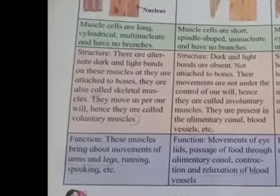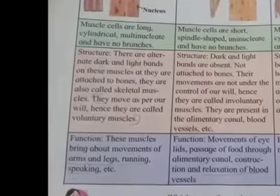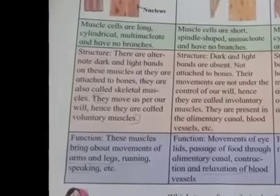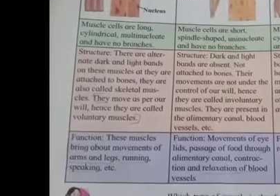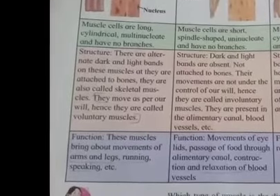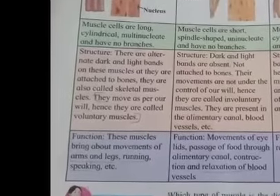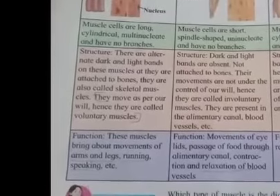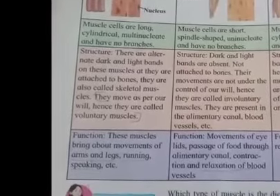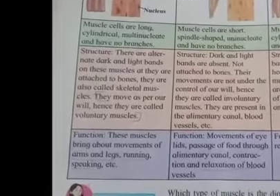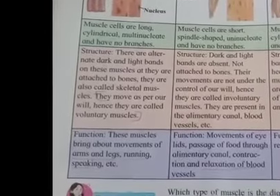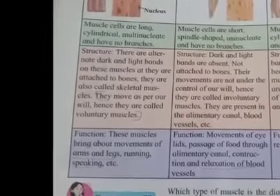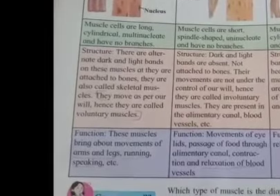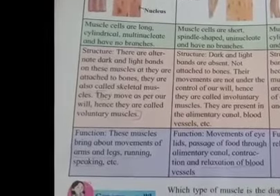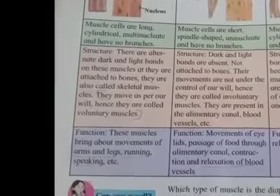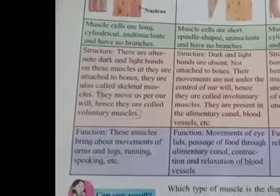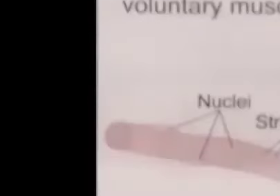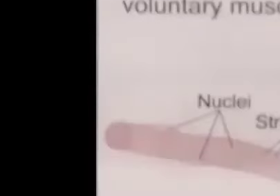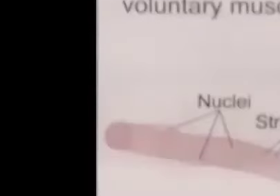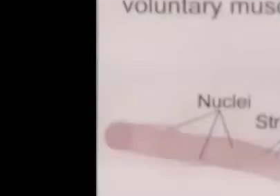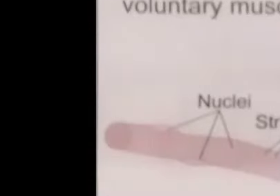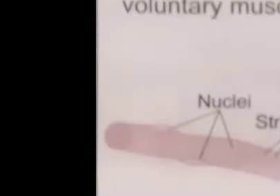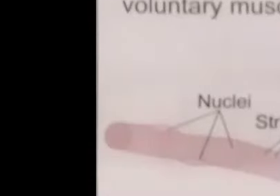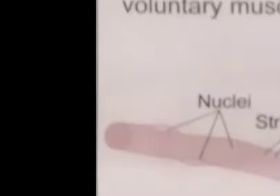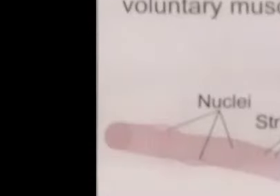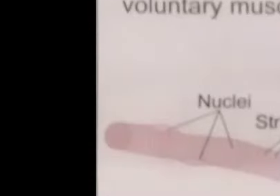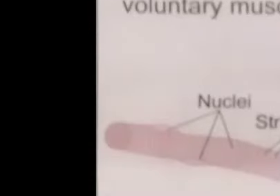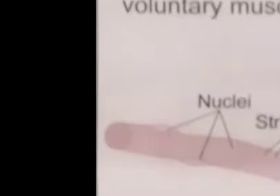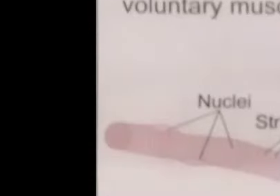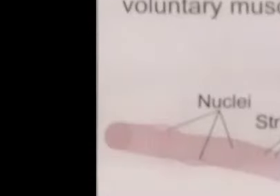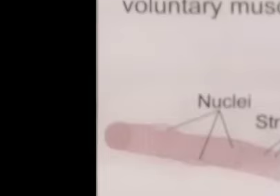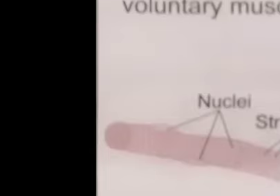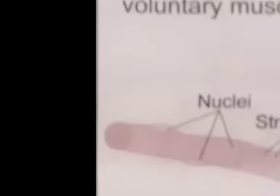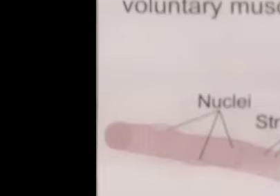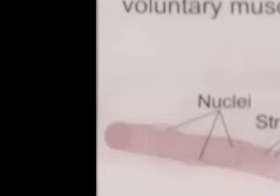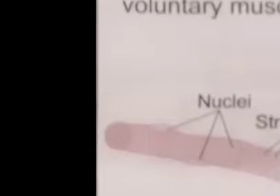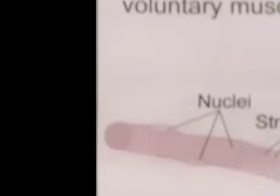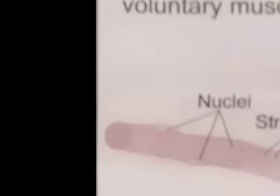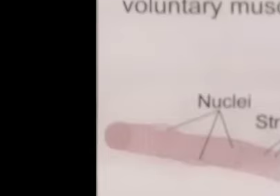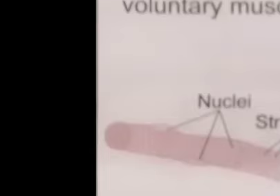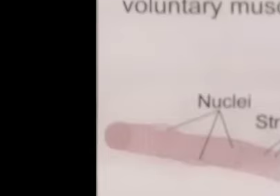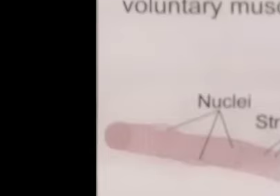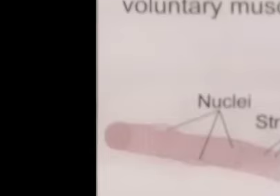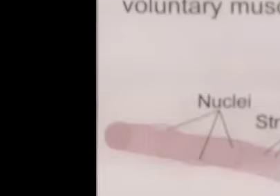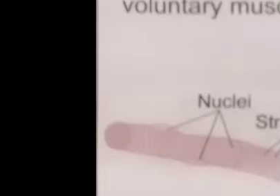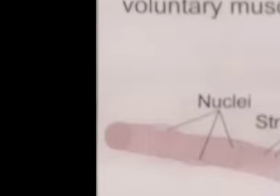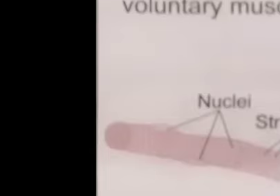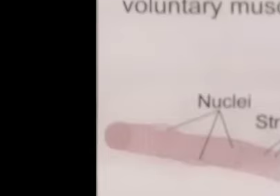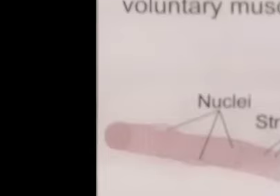of muscular tissue. First one is striated muscle, second is smooth